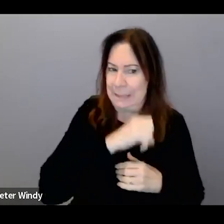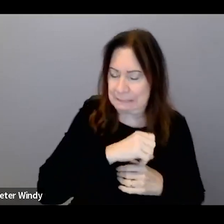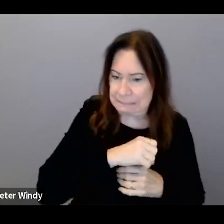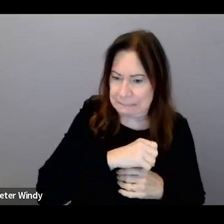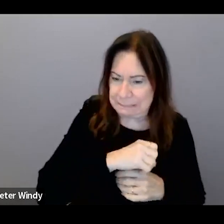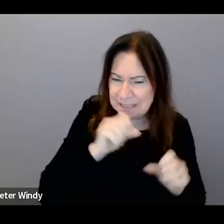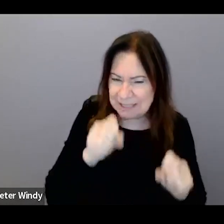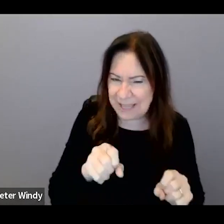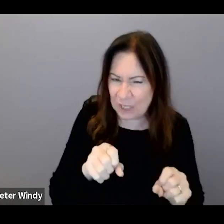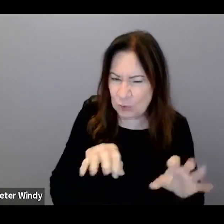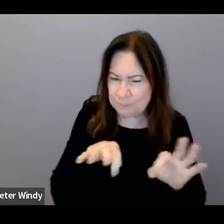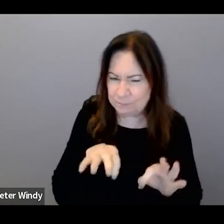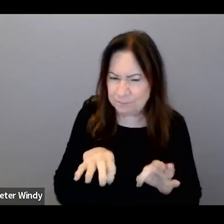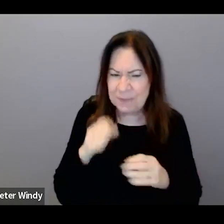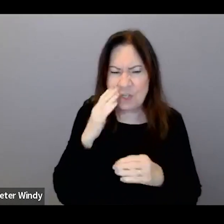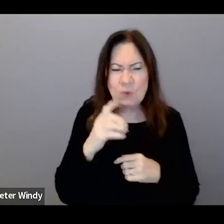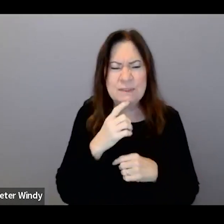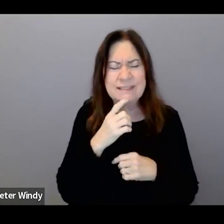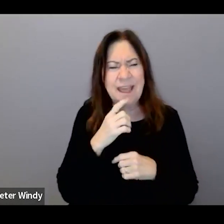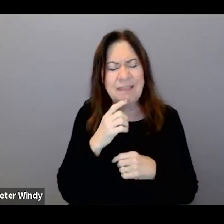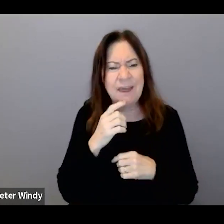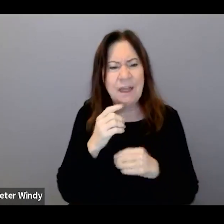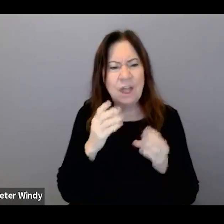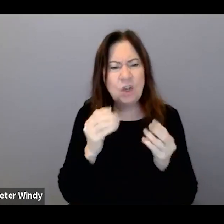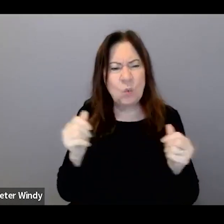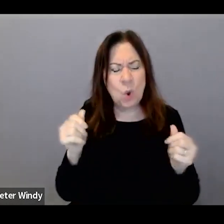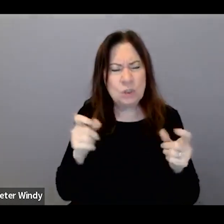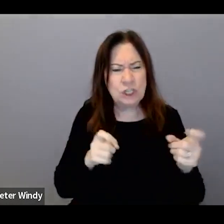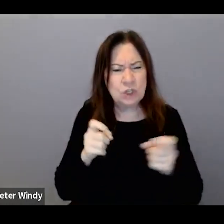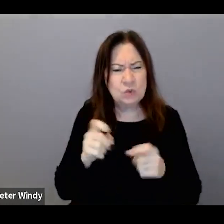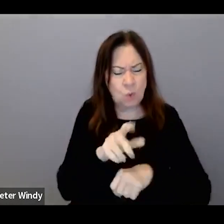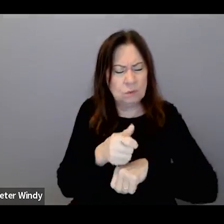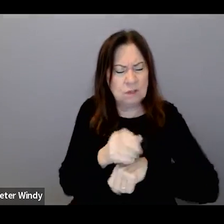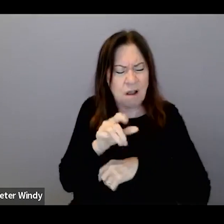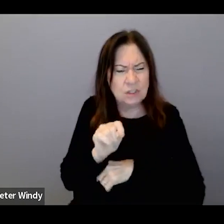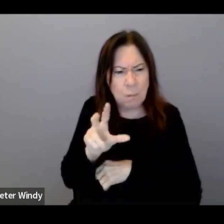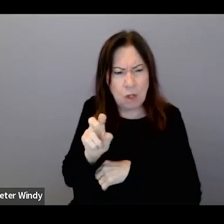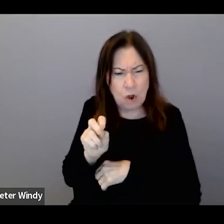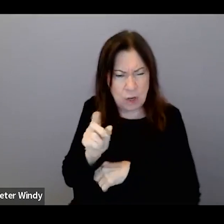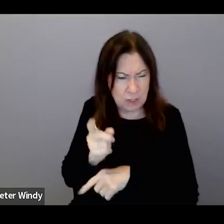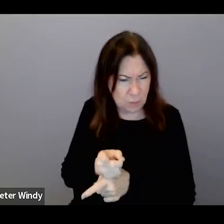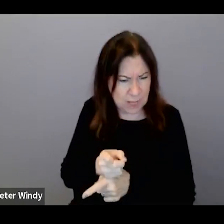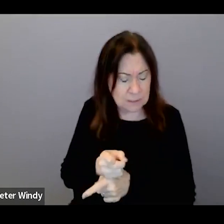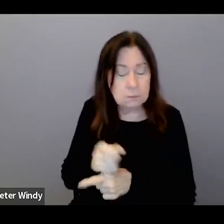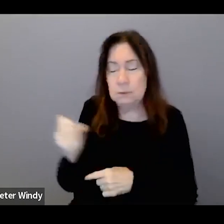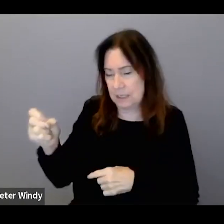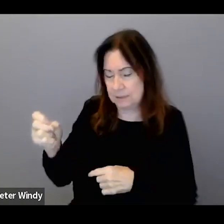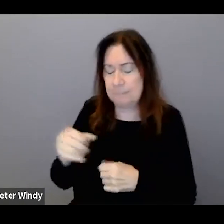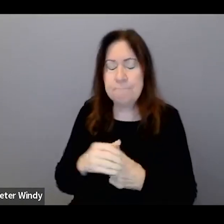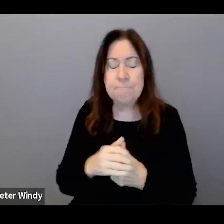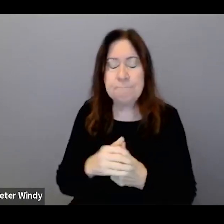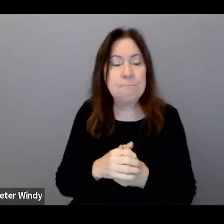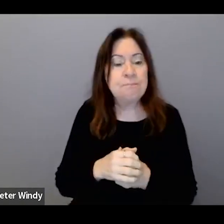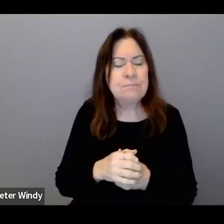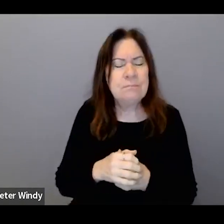you give, so I know you said the corrosion control was reinstated October 30th, is that correct? Correct. Yeah.